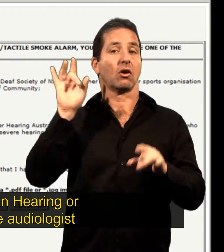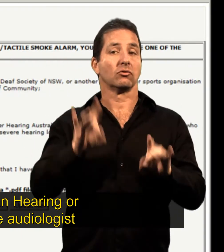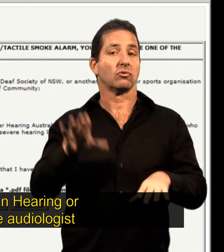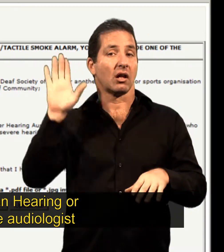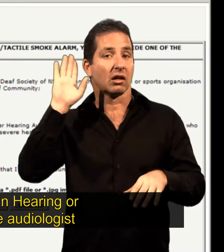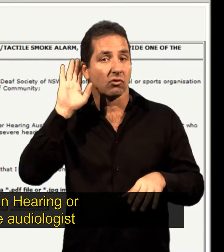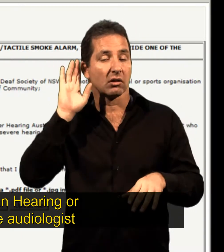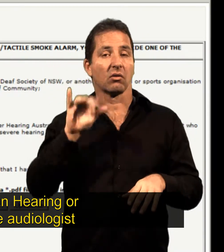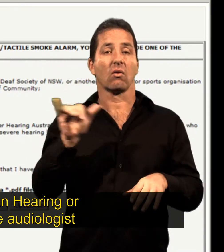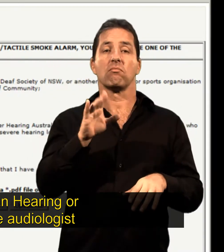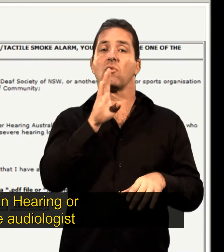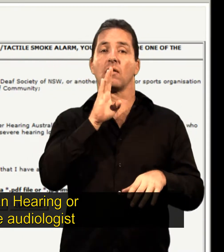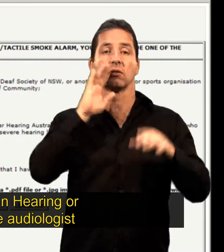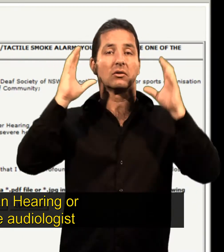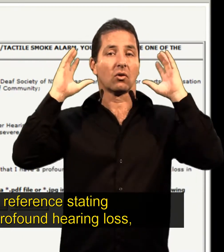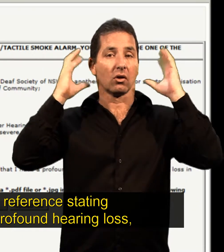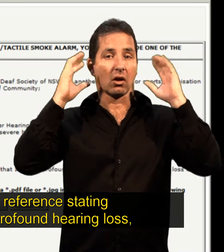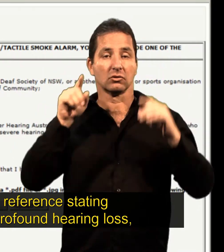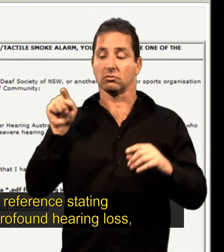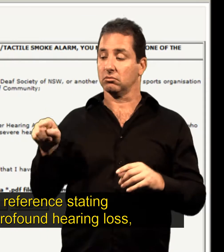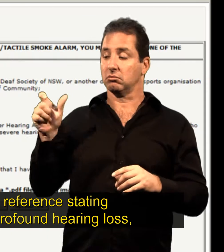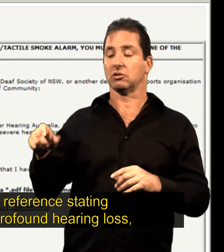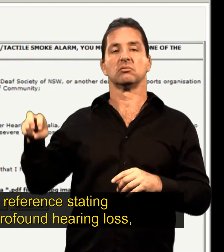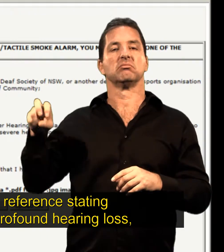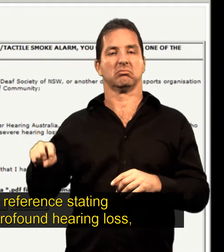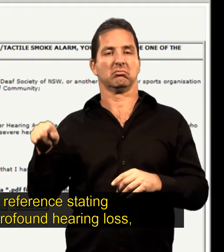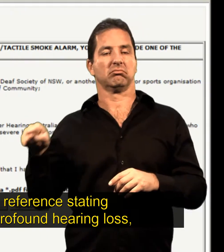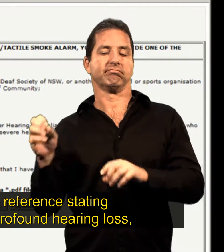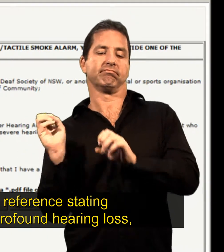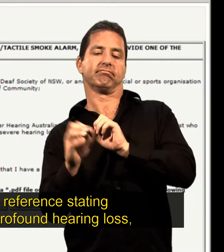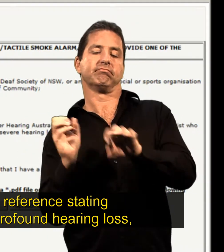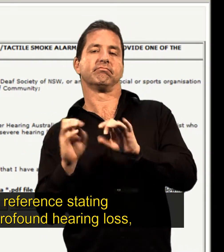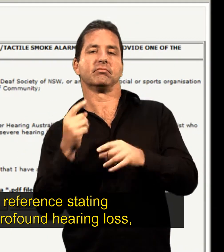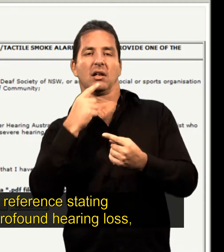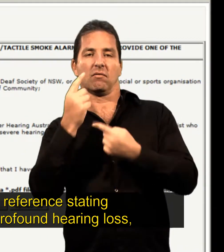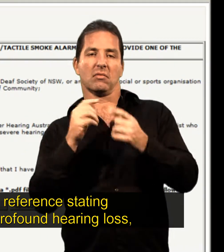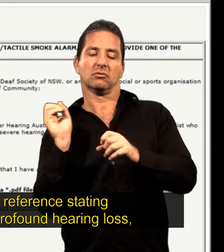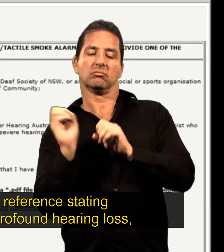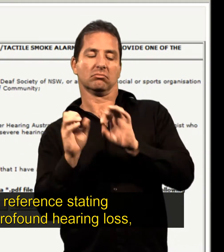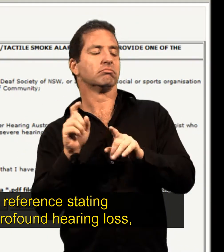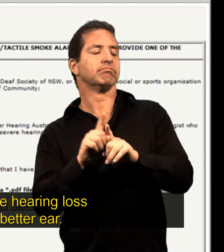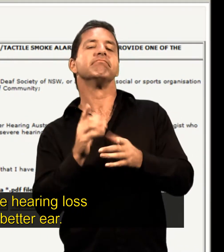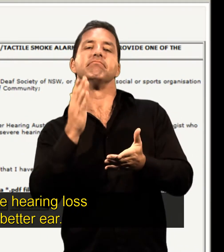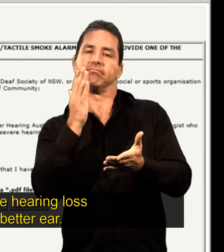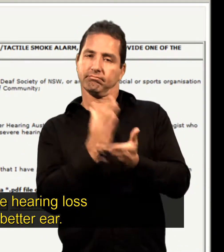private audiologist is providing a reference stating that you have a profound hearing loss or a